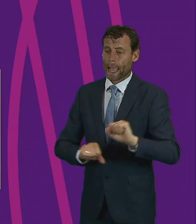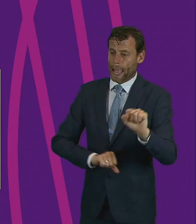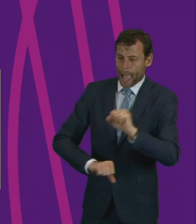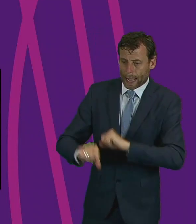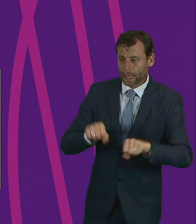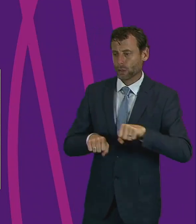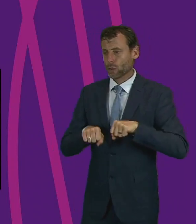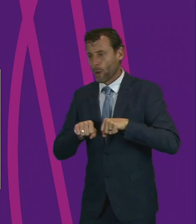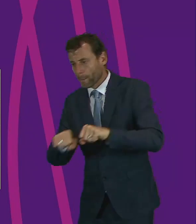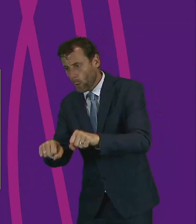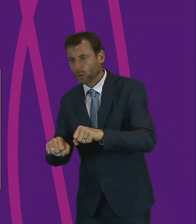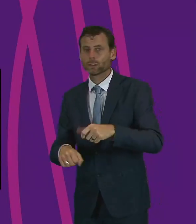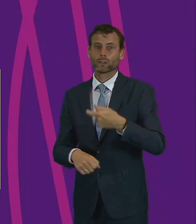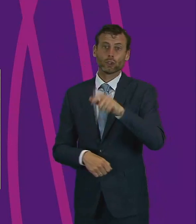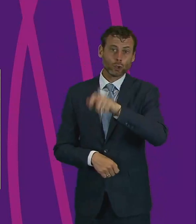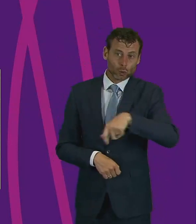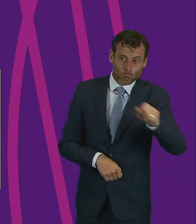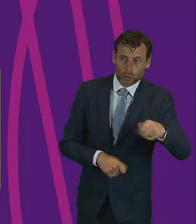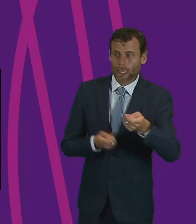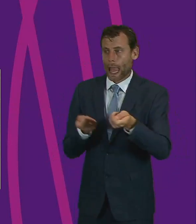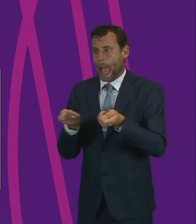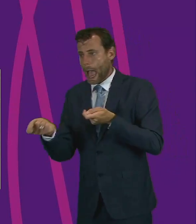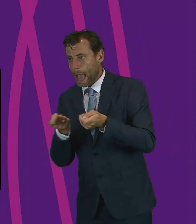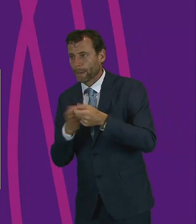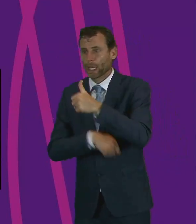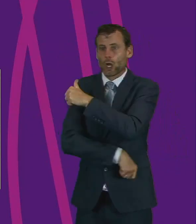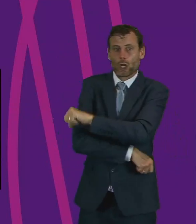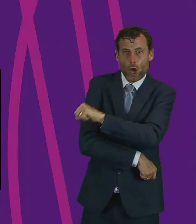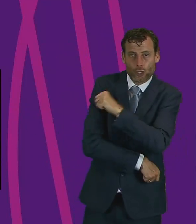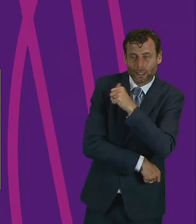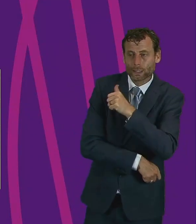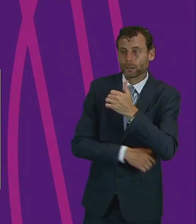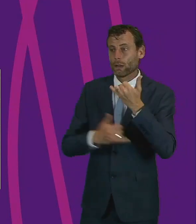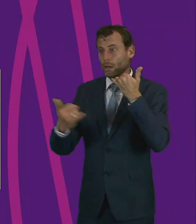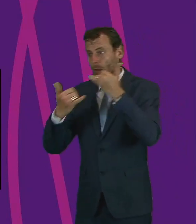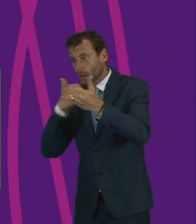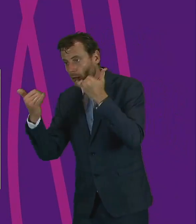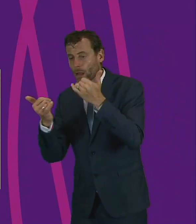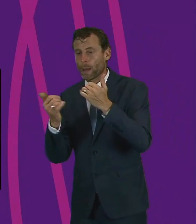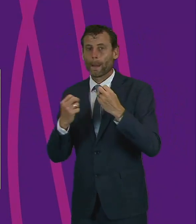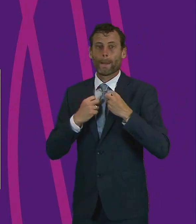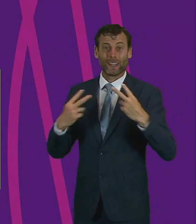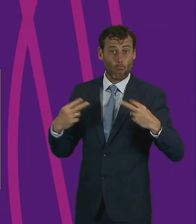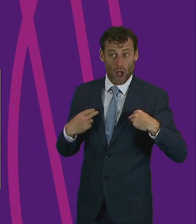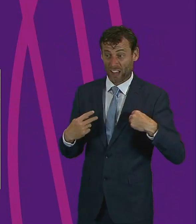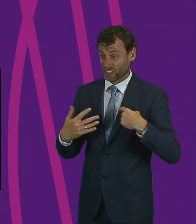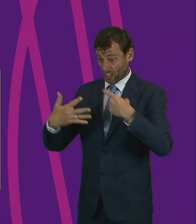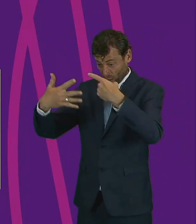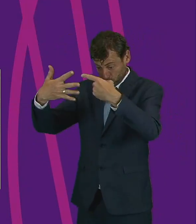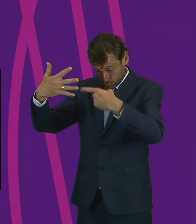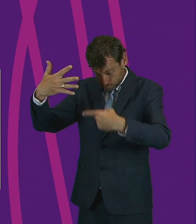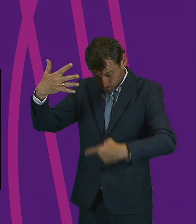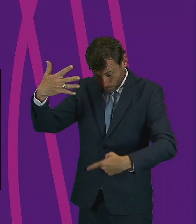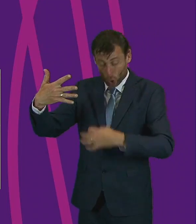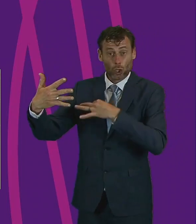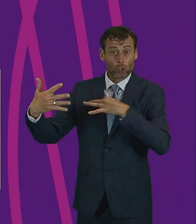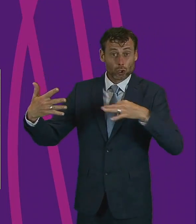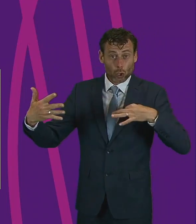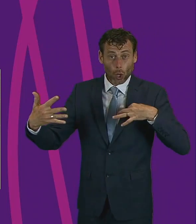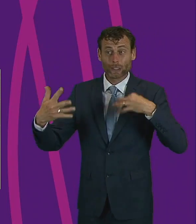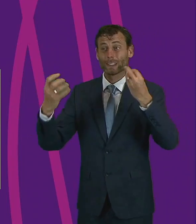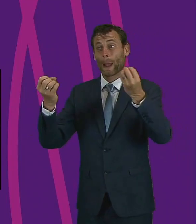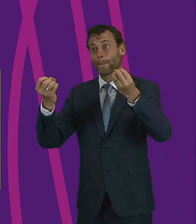students, administrators, nurses, call handlers, midwives, the list goes on, includes doctors, paramedics and